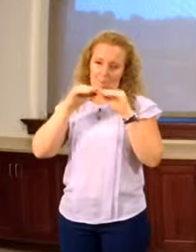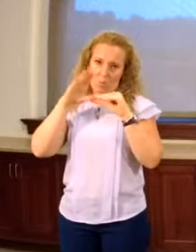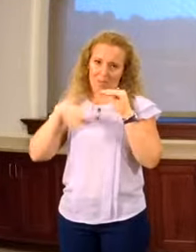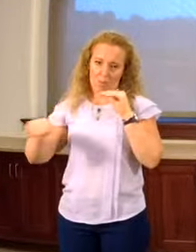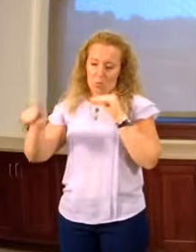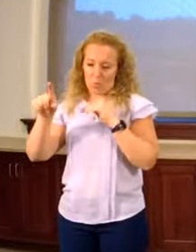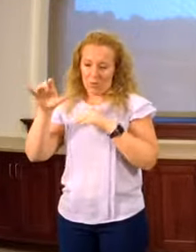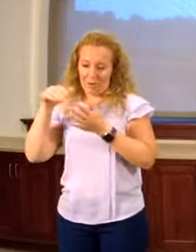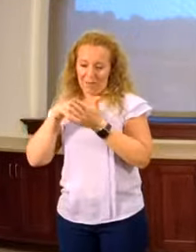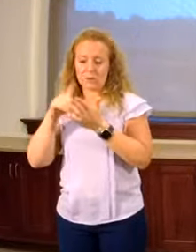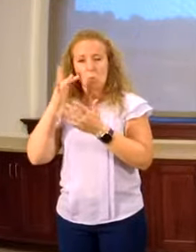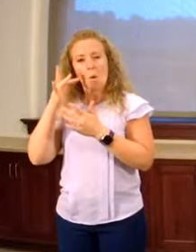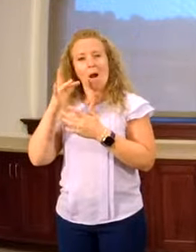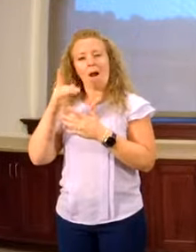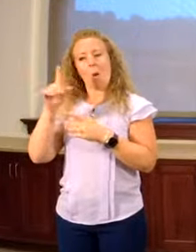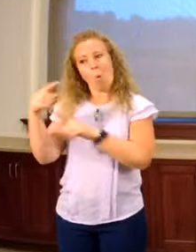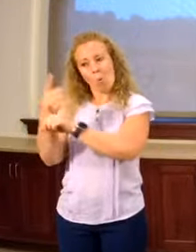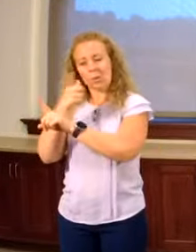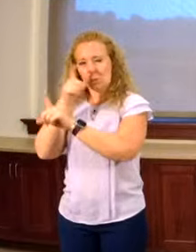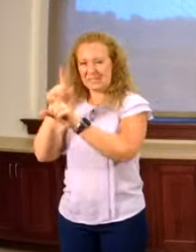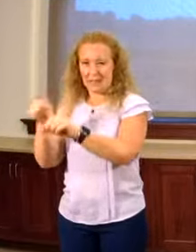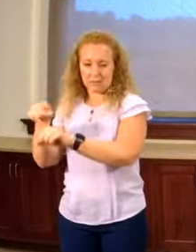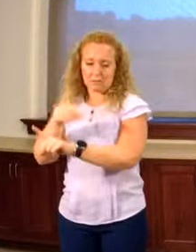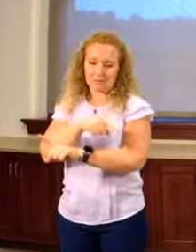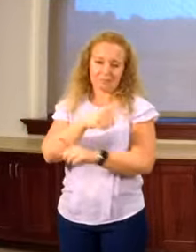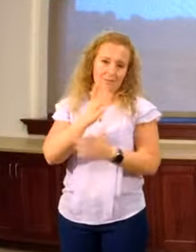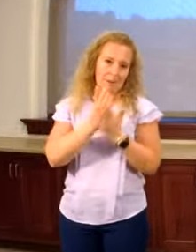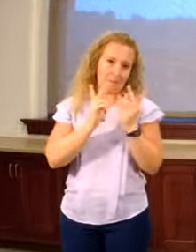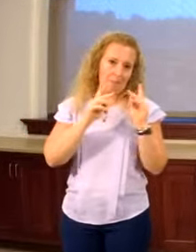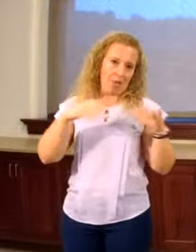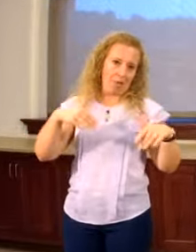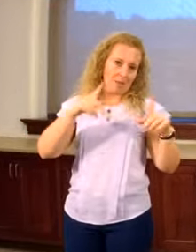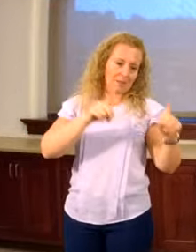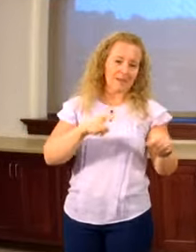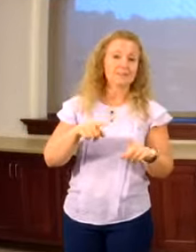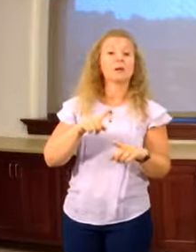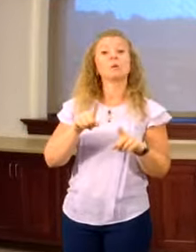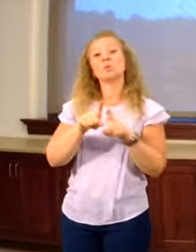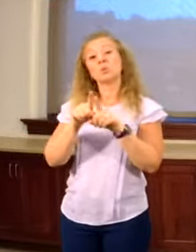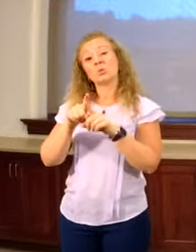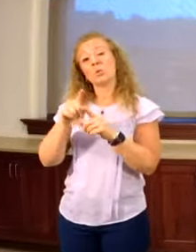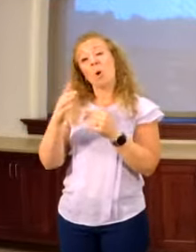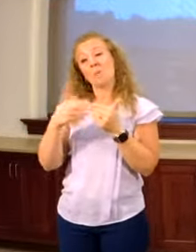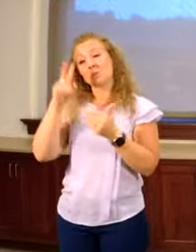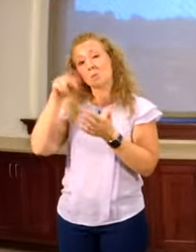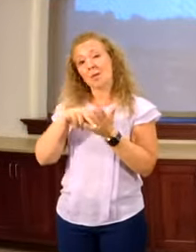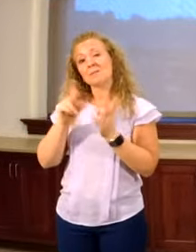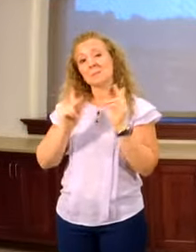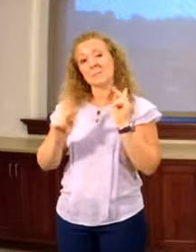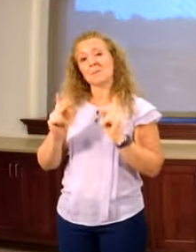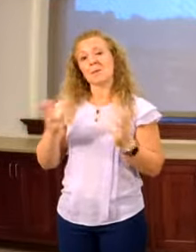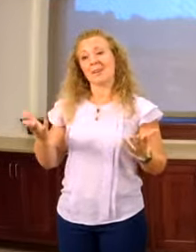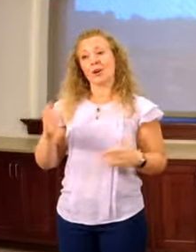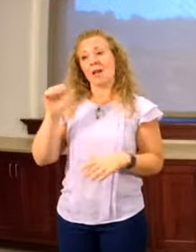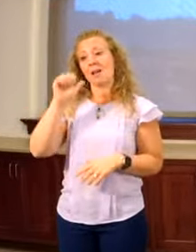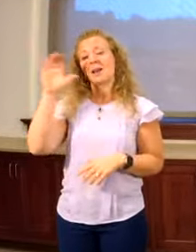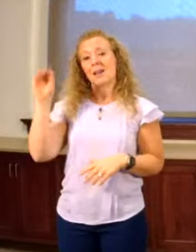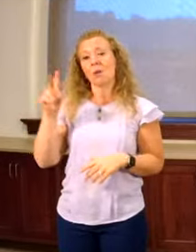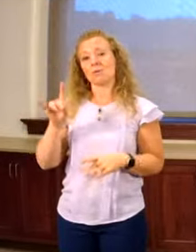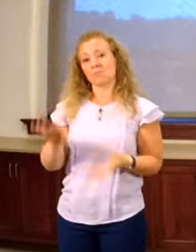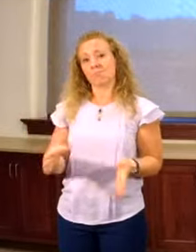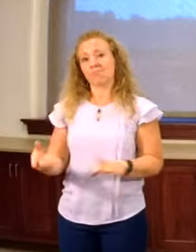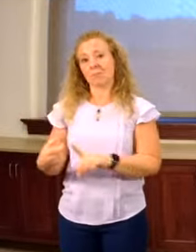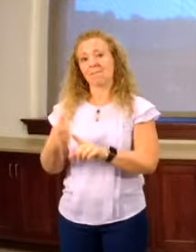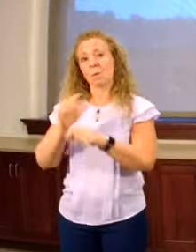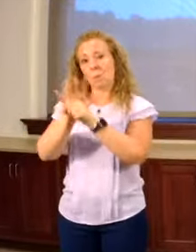that have tested positive that have been recorded. We also know close to 2,000 of our fellow Allegheny County residents have succumbed to this